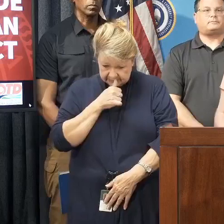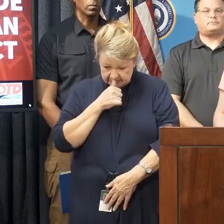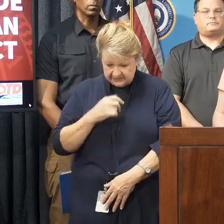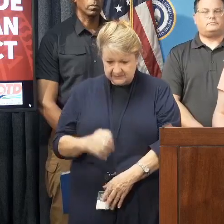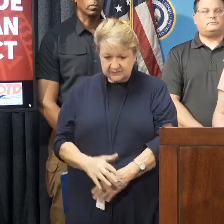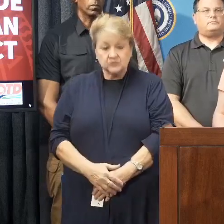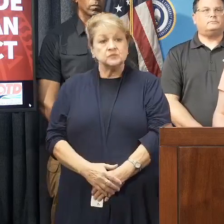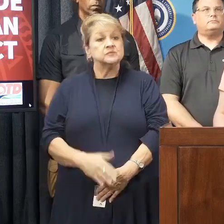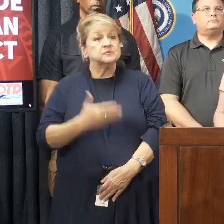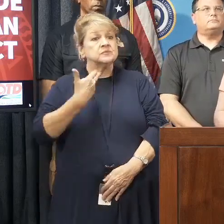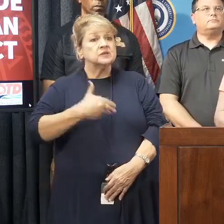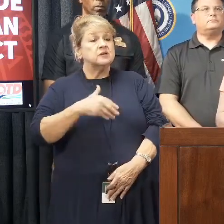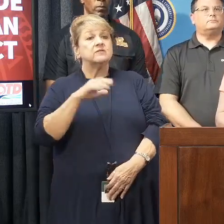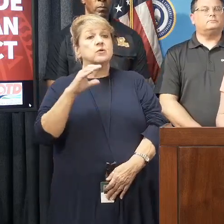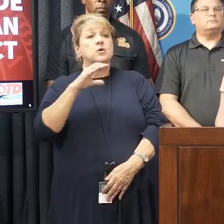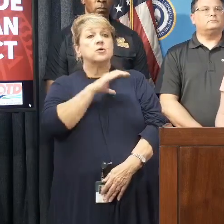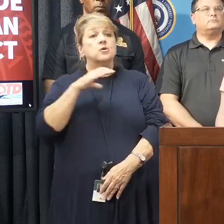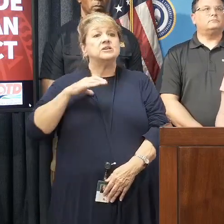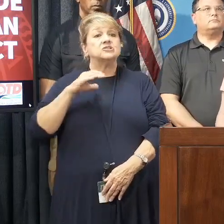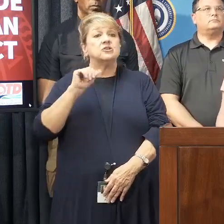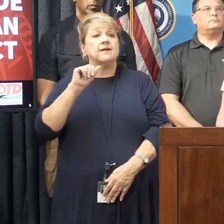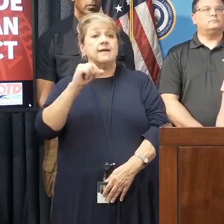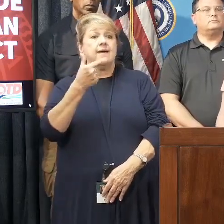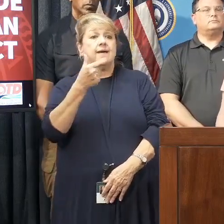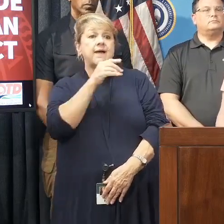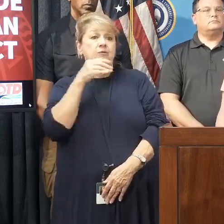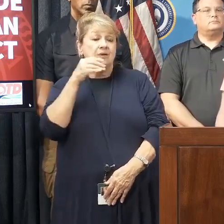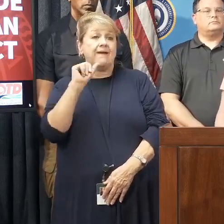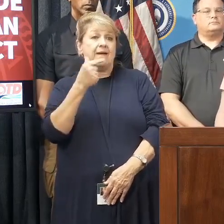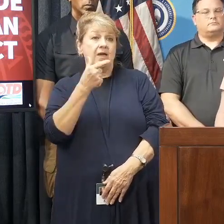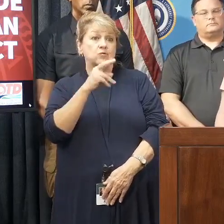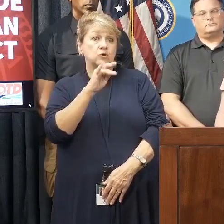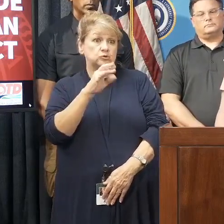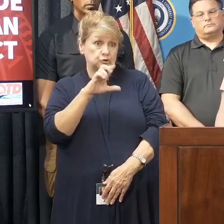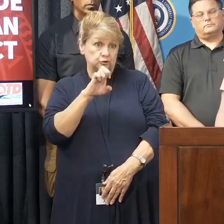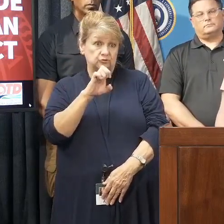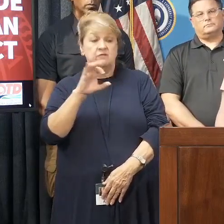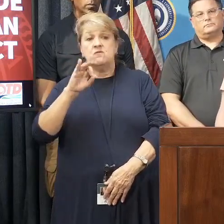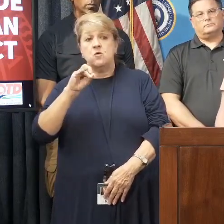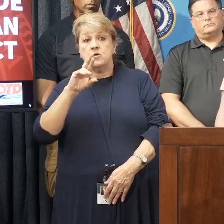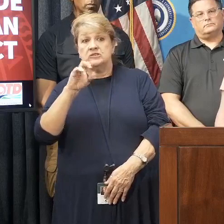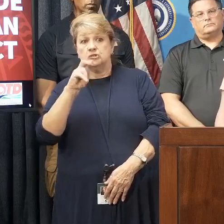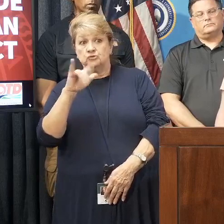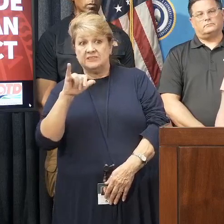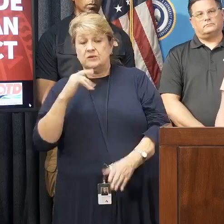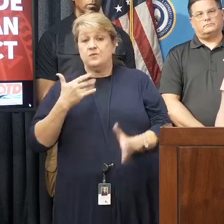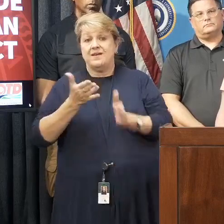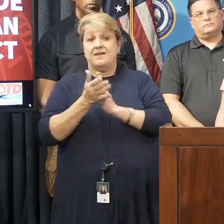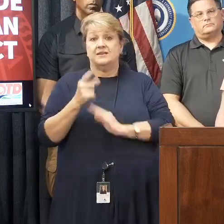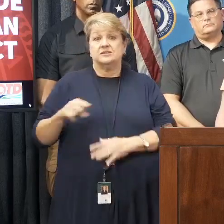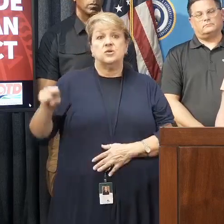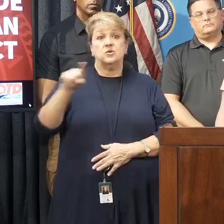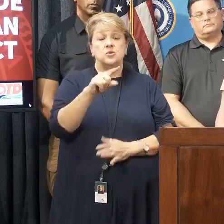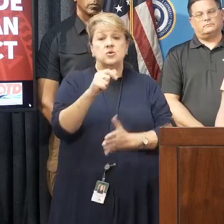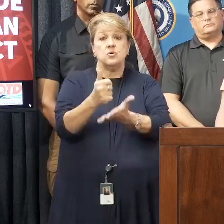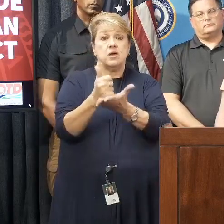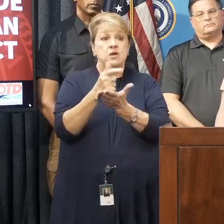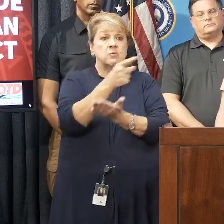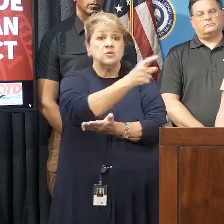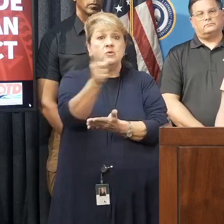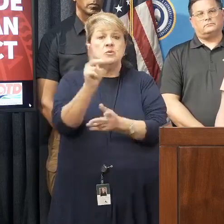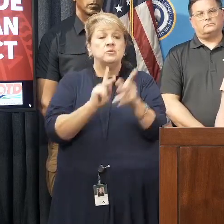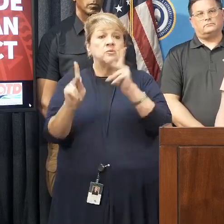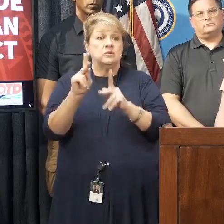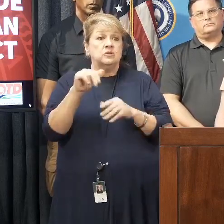On behalf of Commissioner of Agriculture and Forestry, Mike Strain, we are going to ask that you, the citizens of Louisiana,